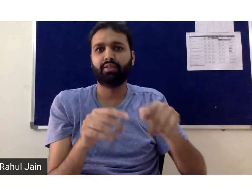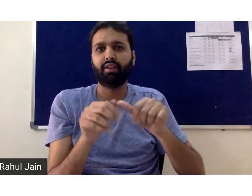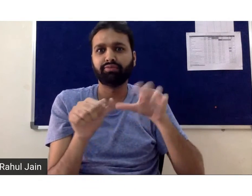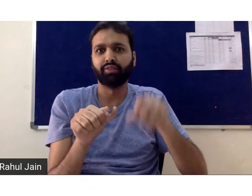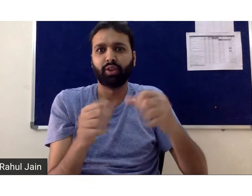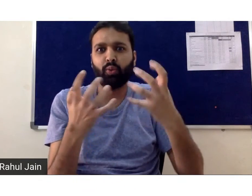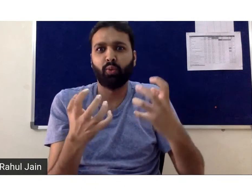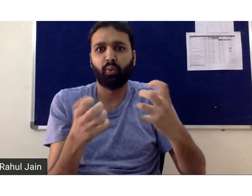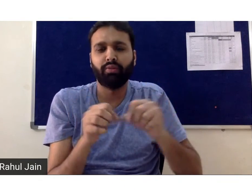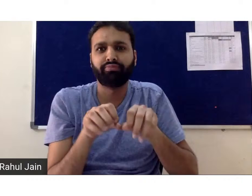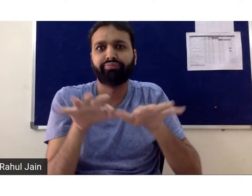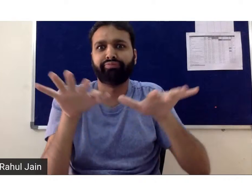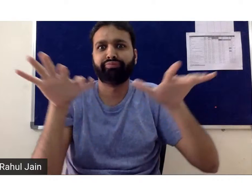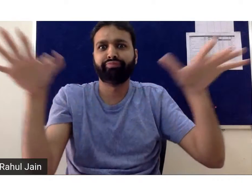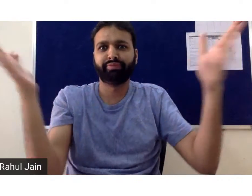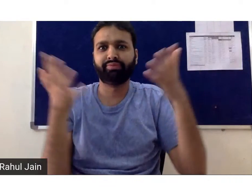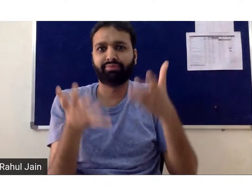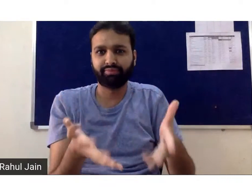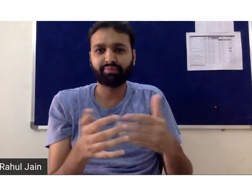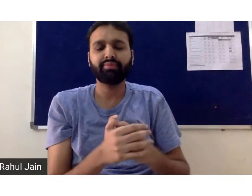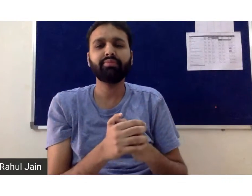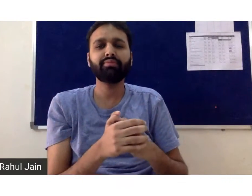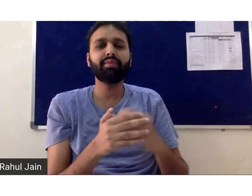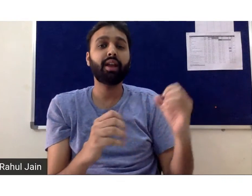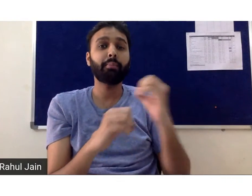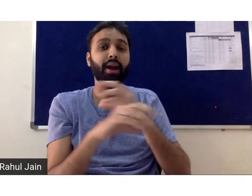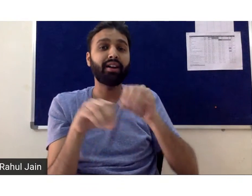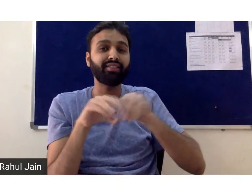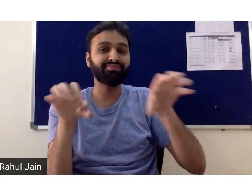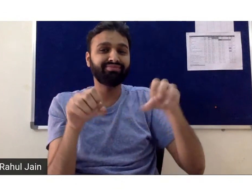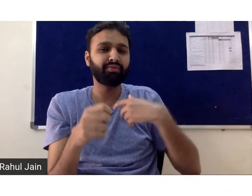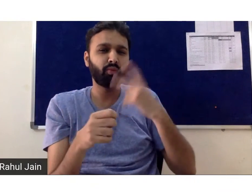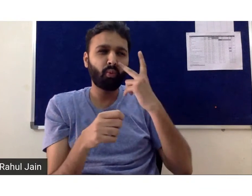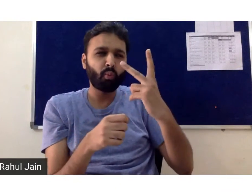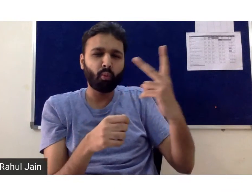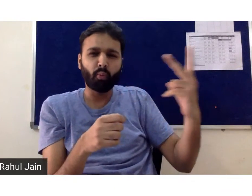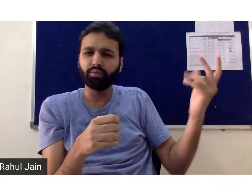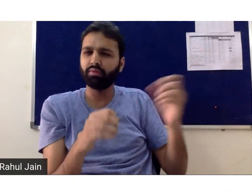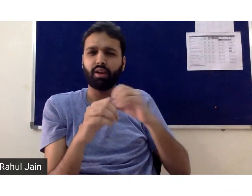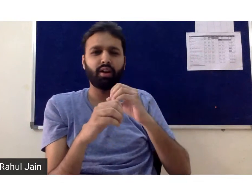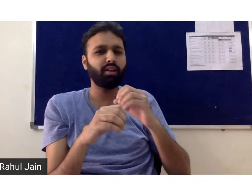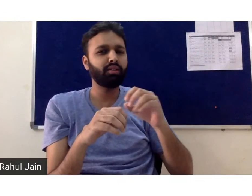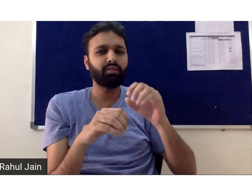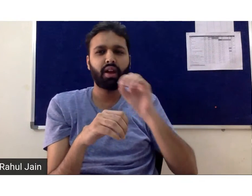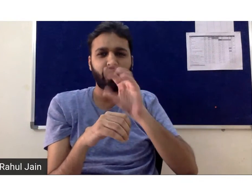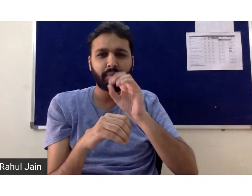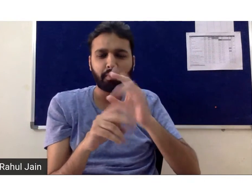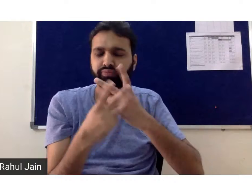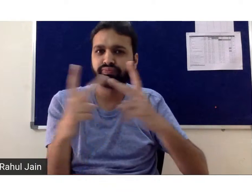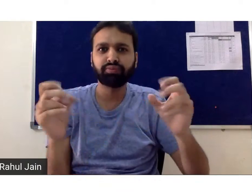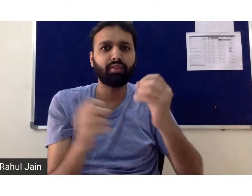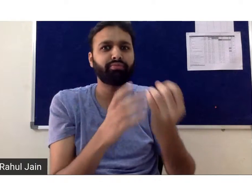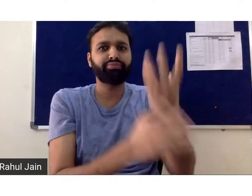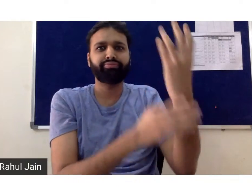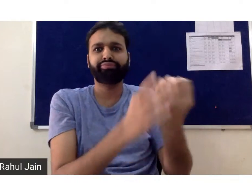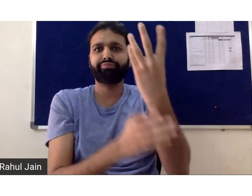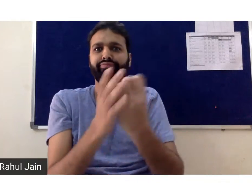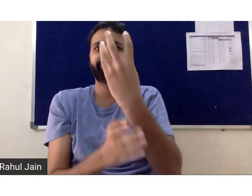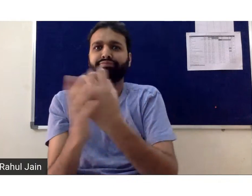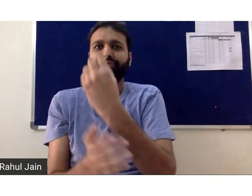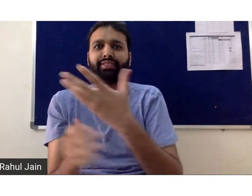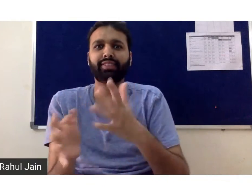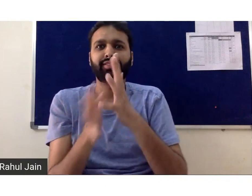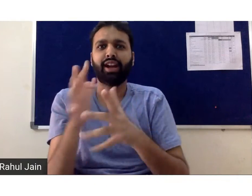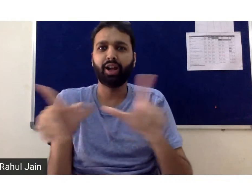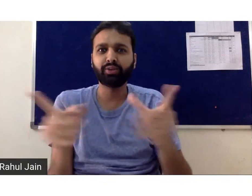lot small work which has done, and now we have getting more opportunities to make a lot of resources